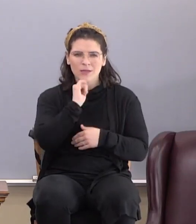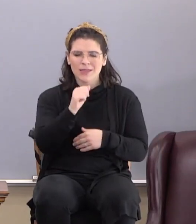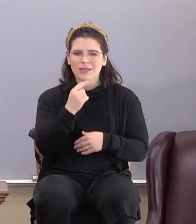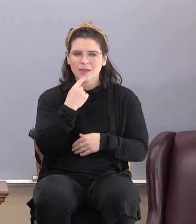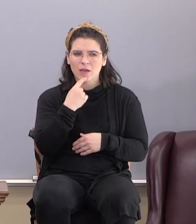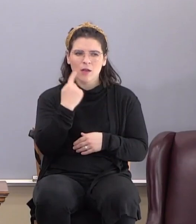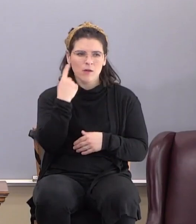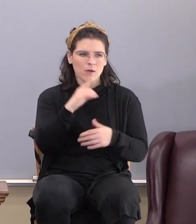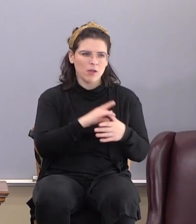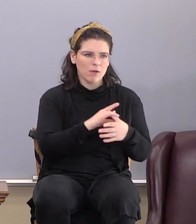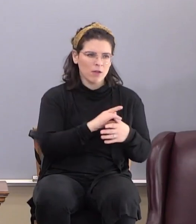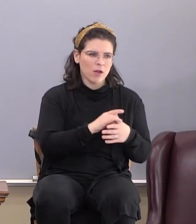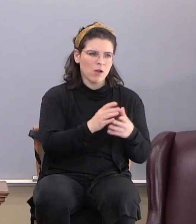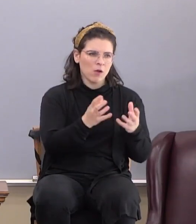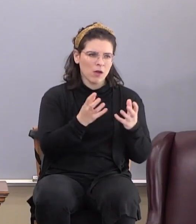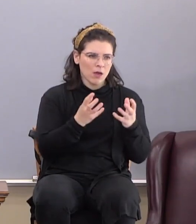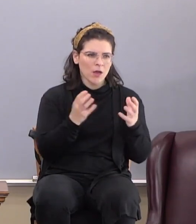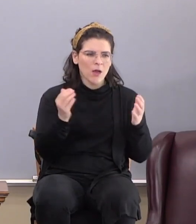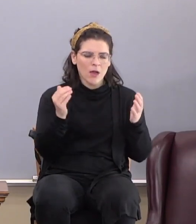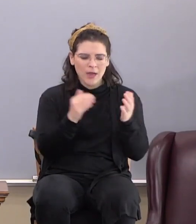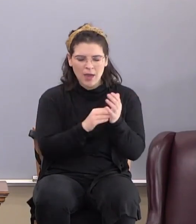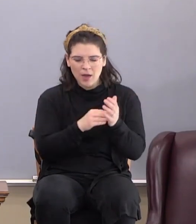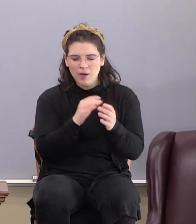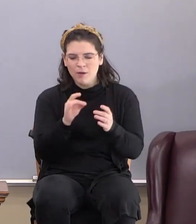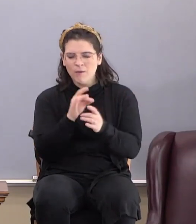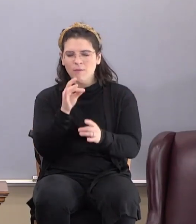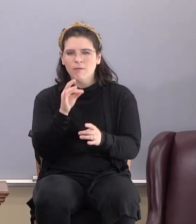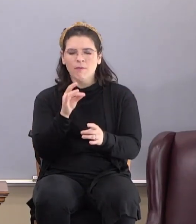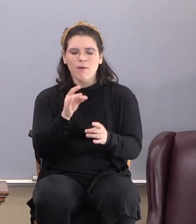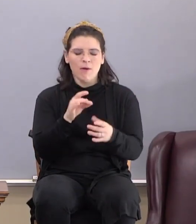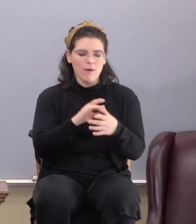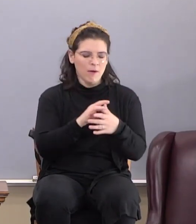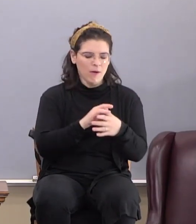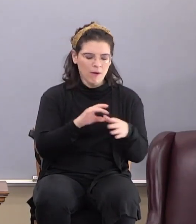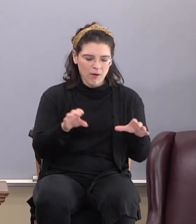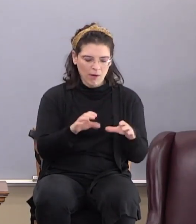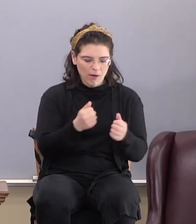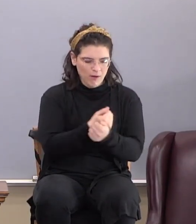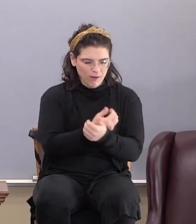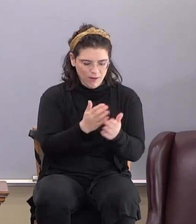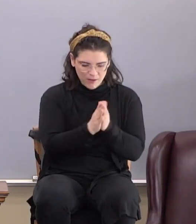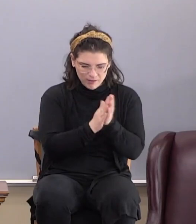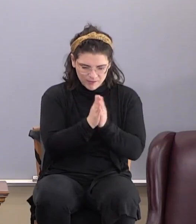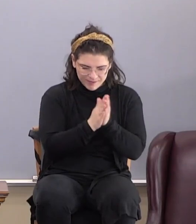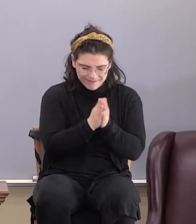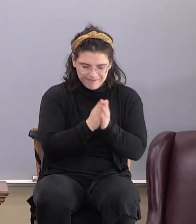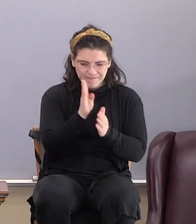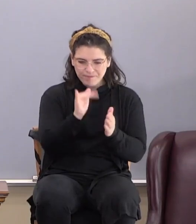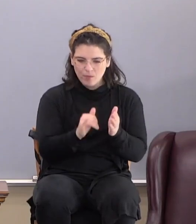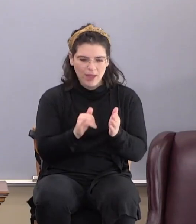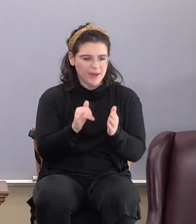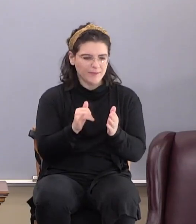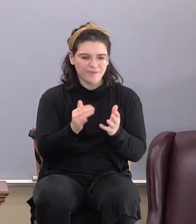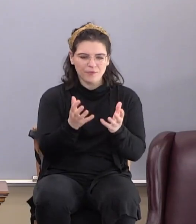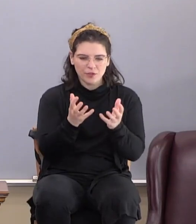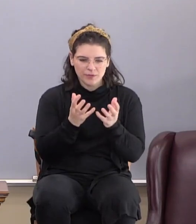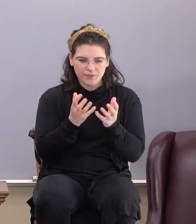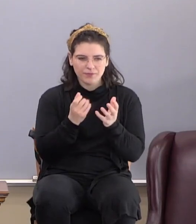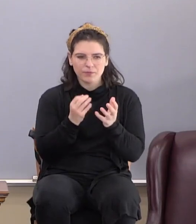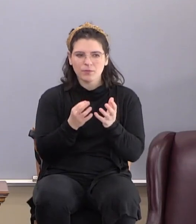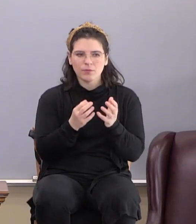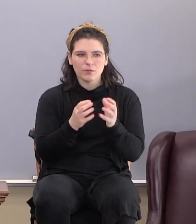the flesh lusteth against the Spirit. The flesh does everything motivated by the lust,